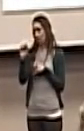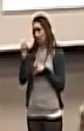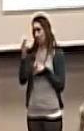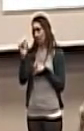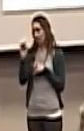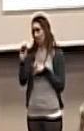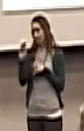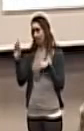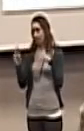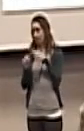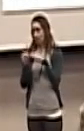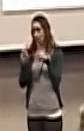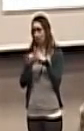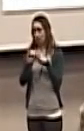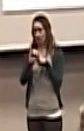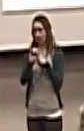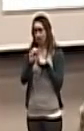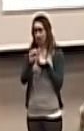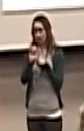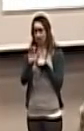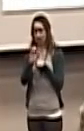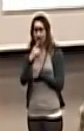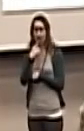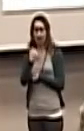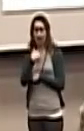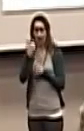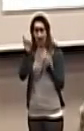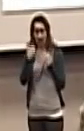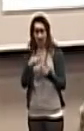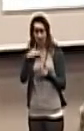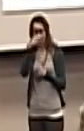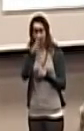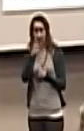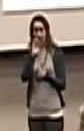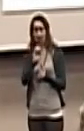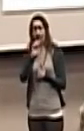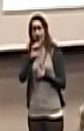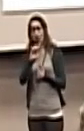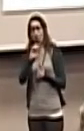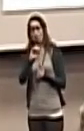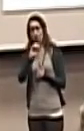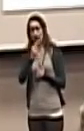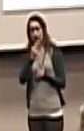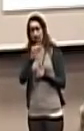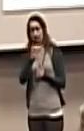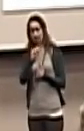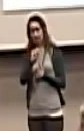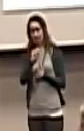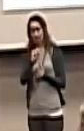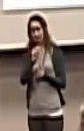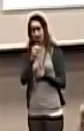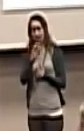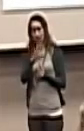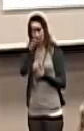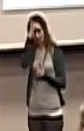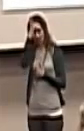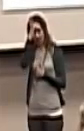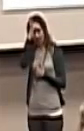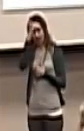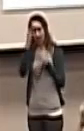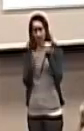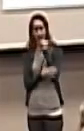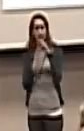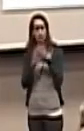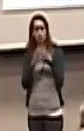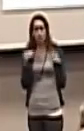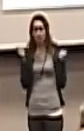And he declares to Isaac, he says, I am the God, I am Elohim of your father Abraham. Do not fear,